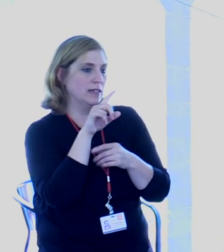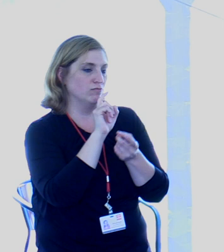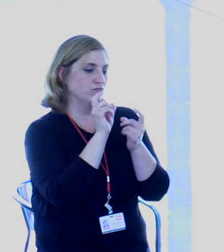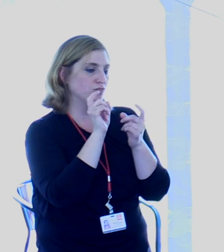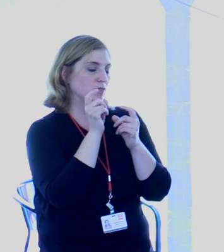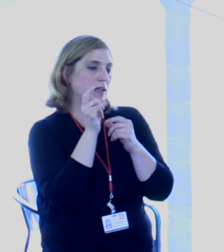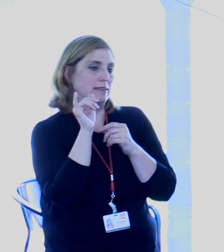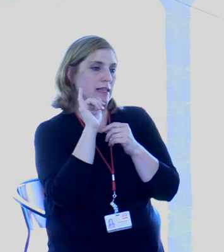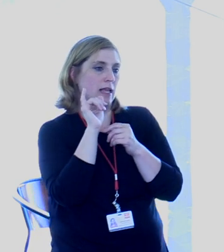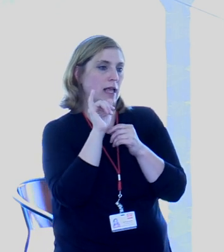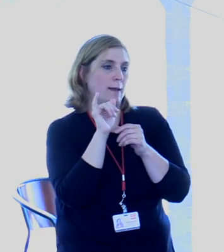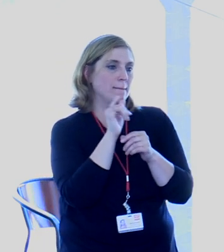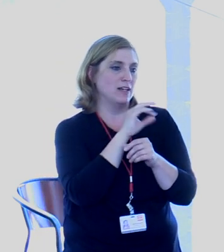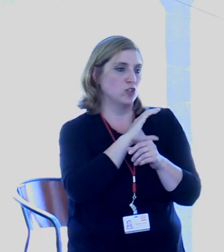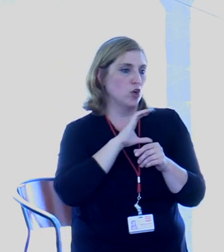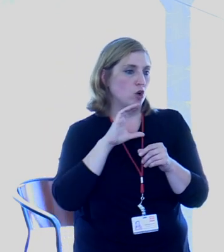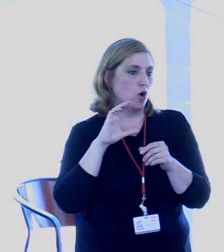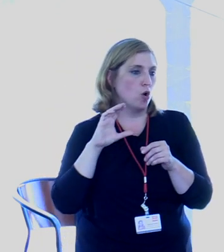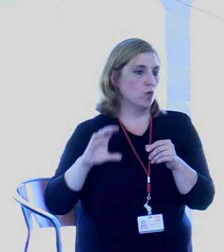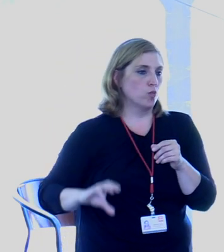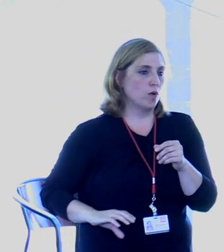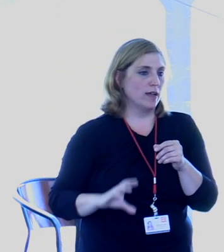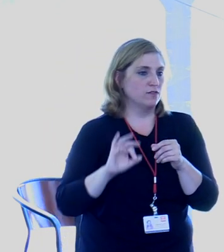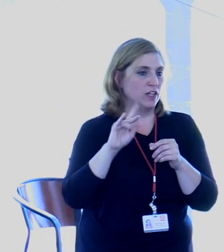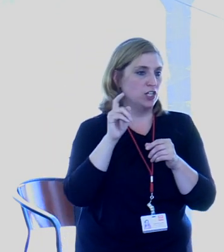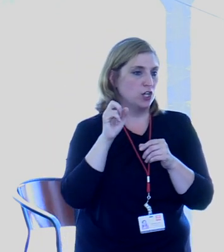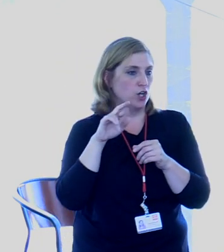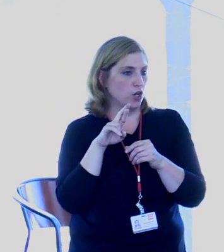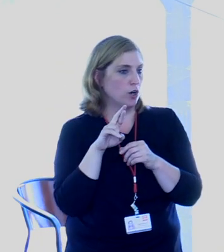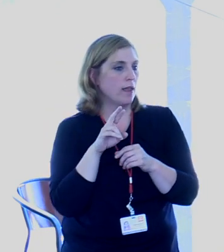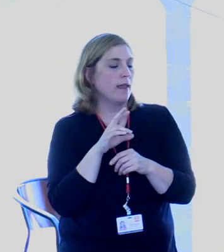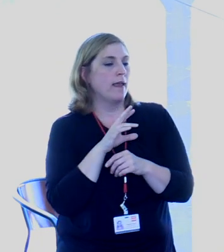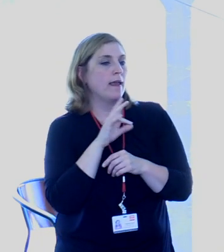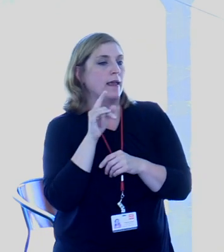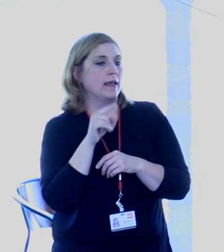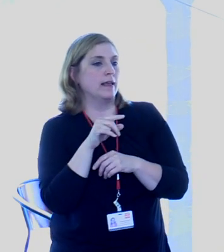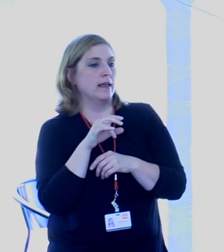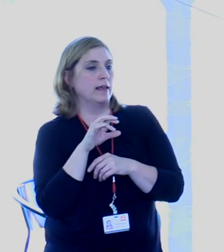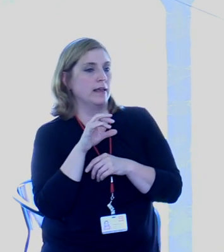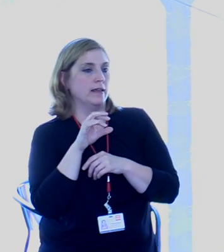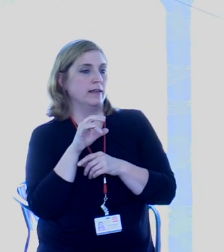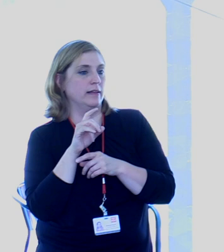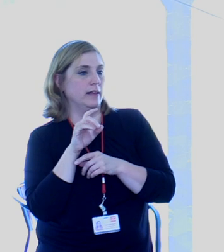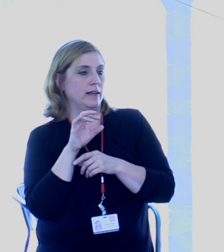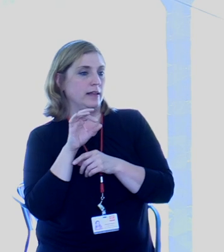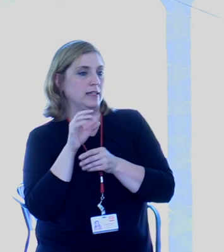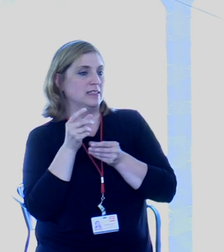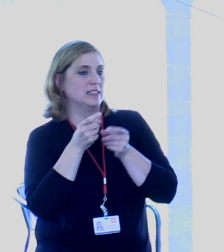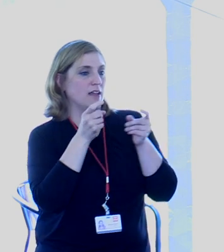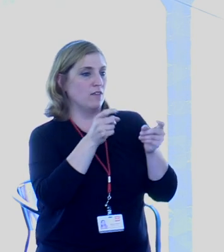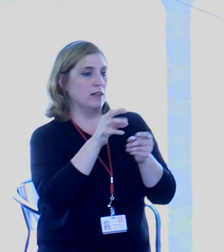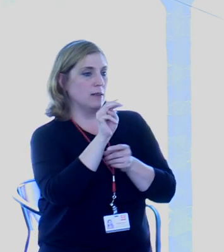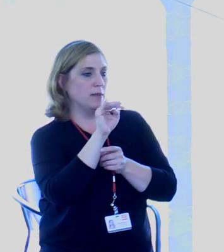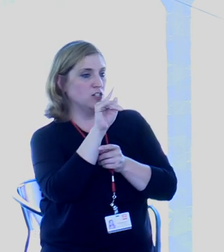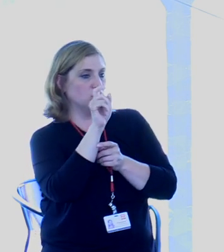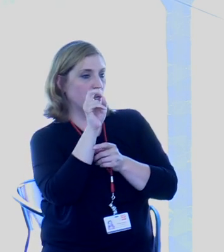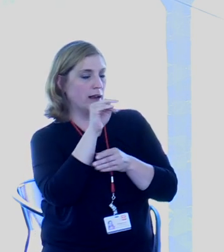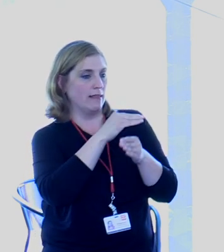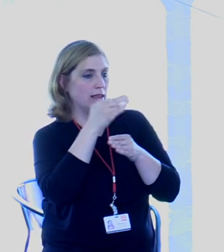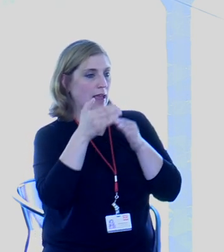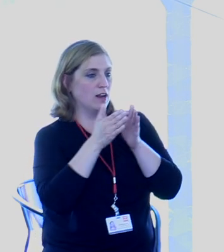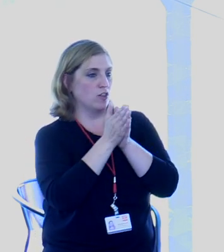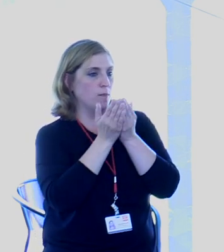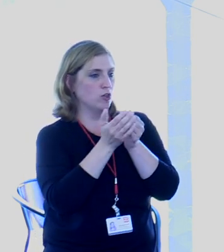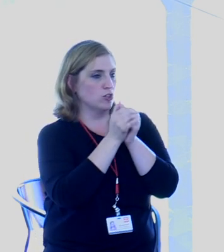like a Christ figure whose intercession is efficacious for his friends. He's given the mission at the end of the